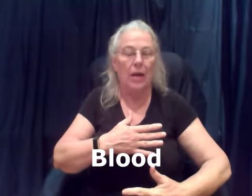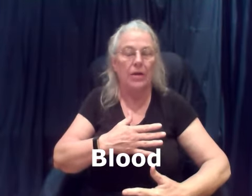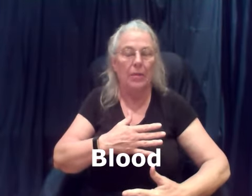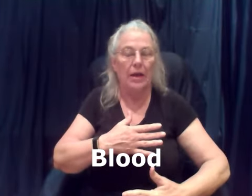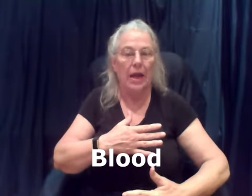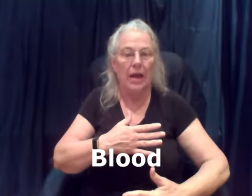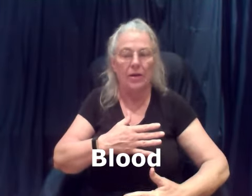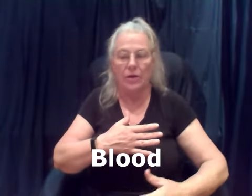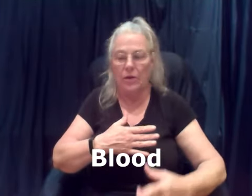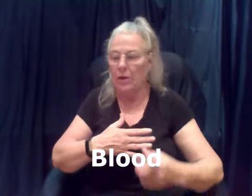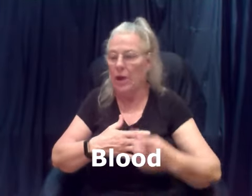non-dominant hand.